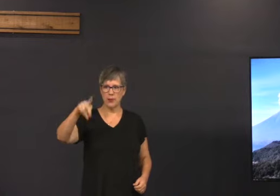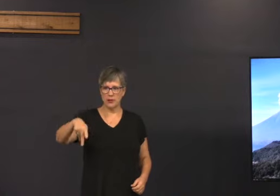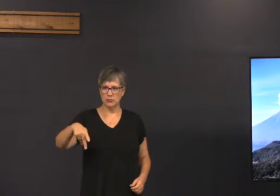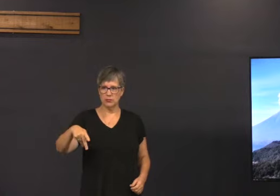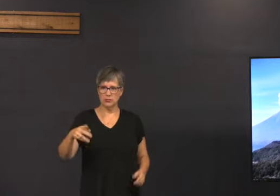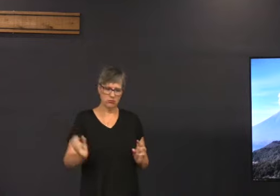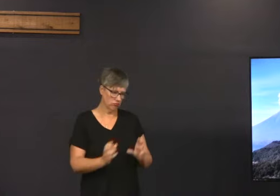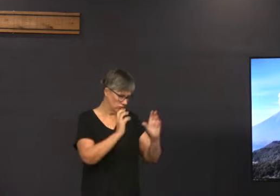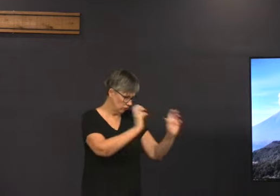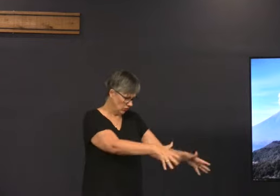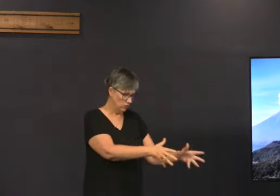the dumpster